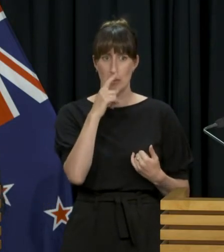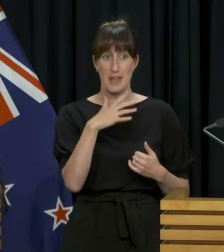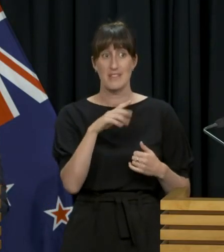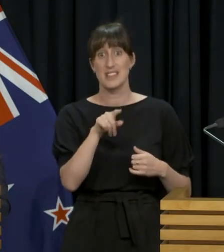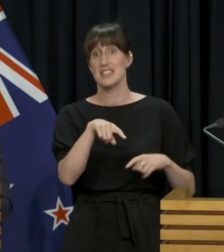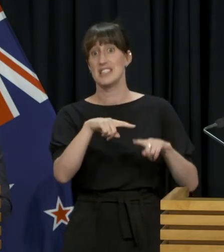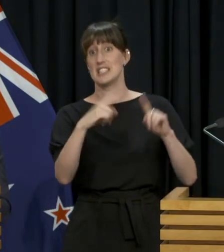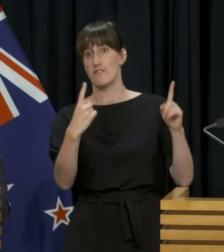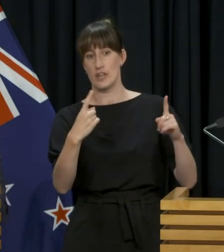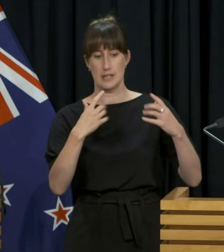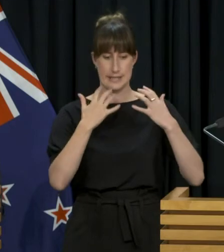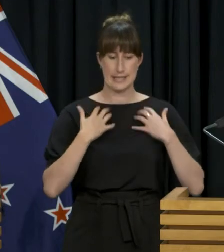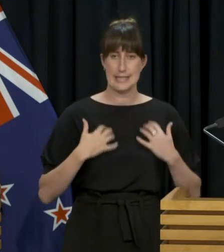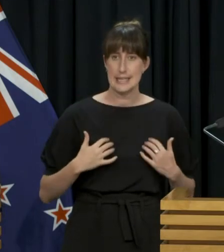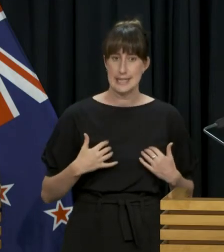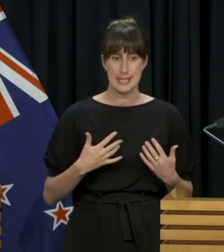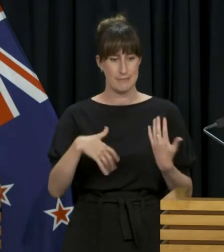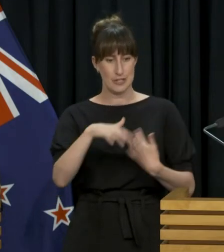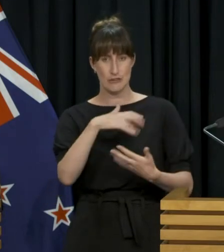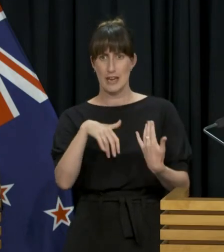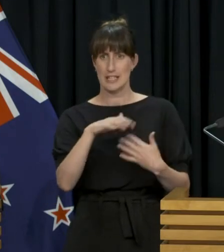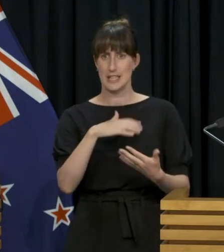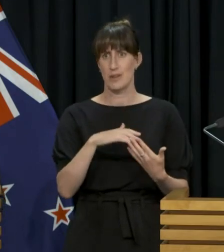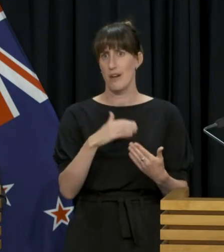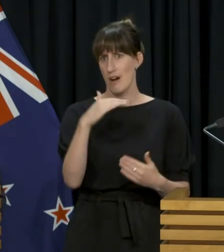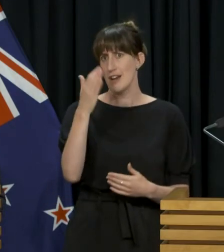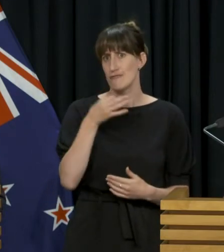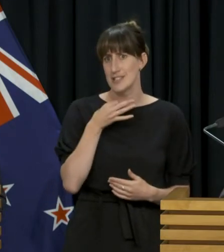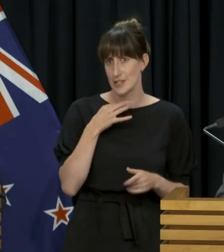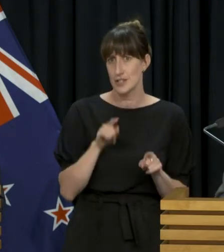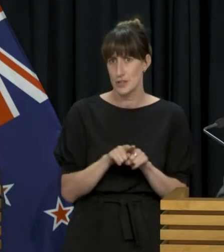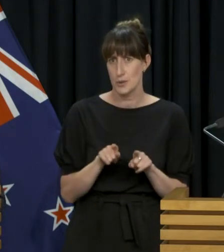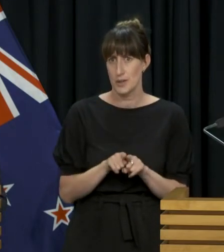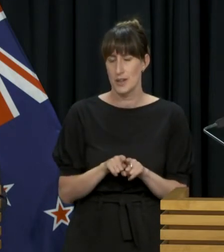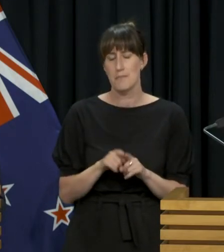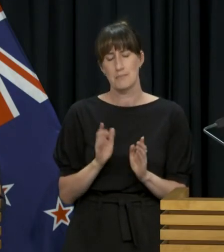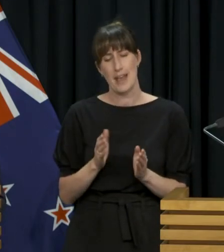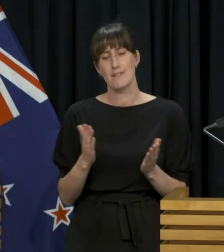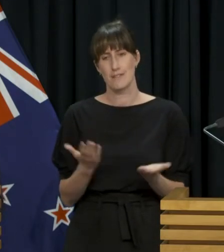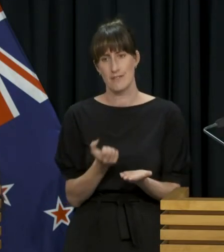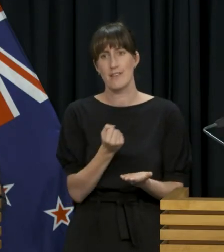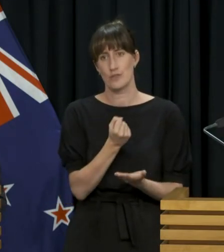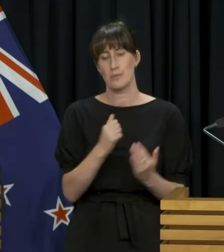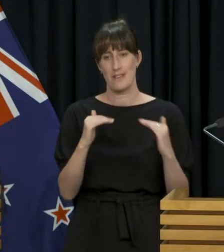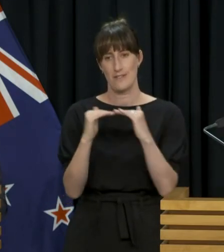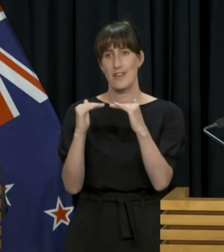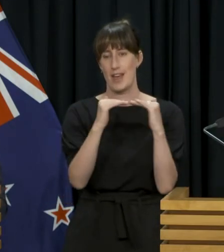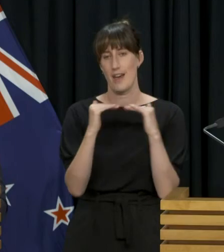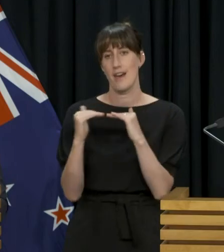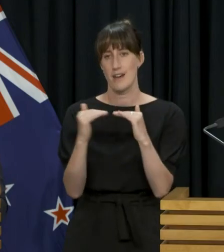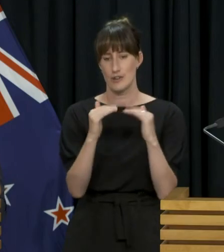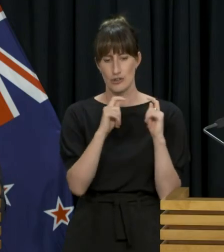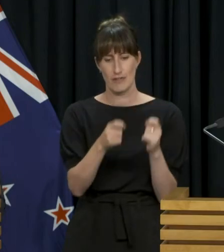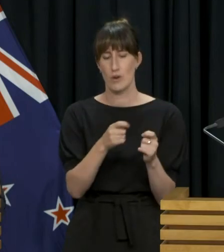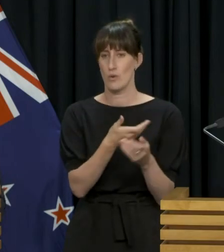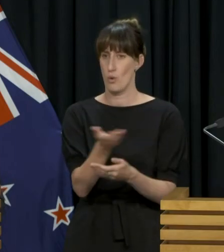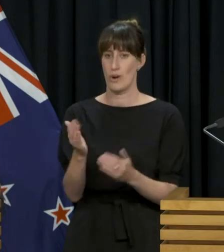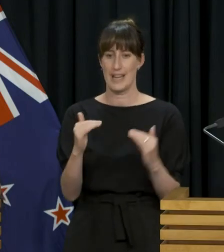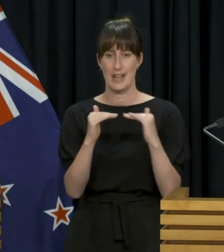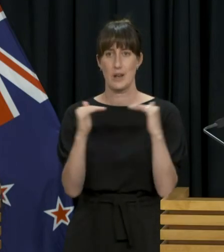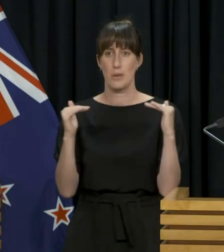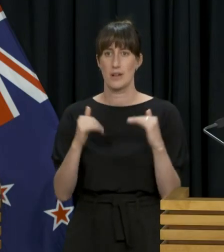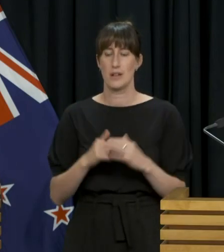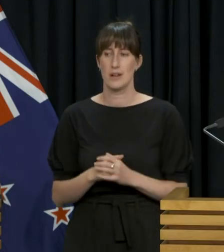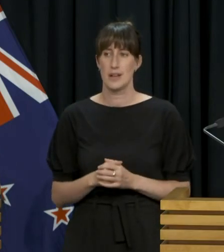infectious diseases who they're interacting with. And so we have to make sure that we are being fair to everybody, that we're treating people equitably. But again, I do want